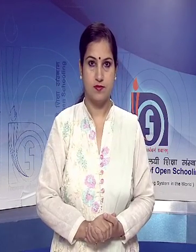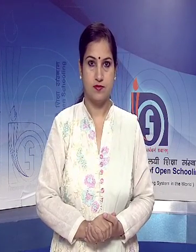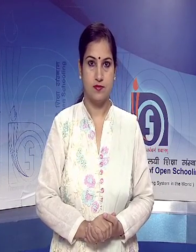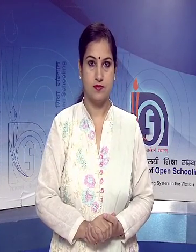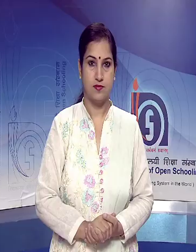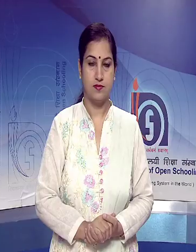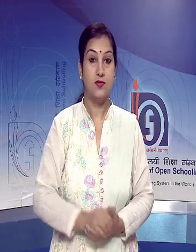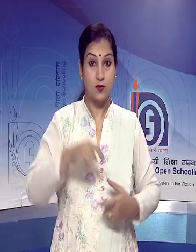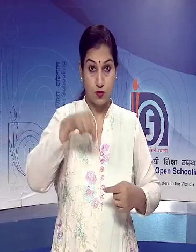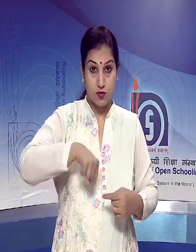Today